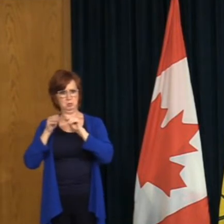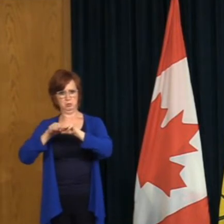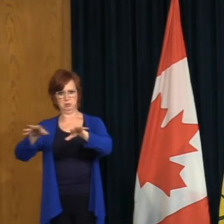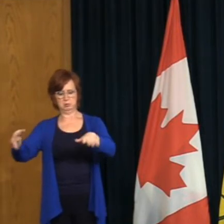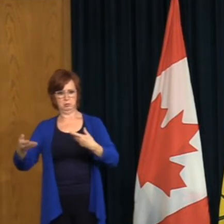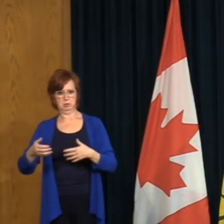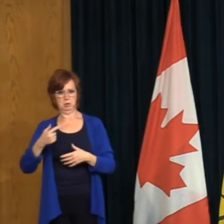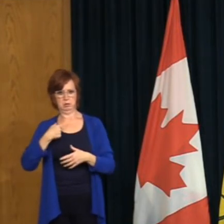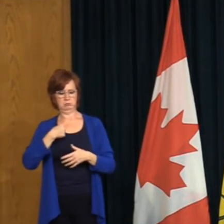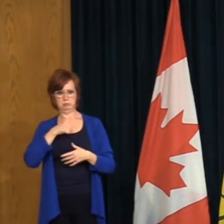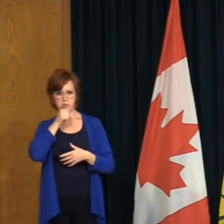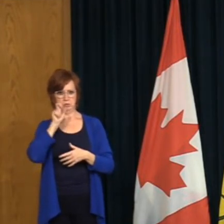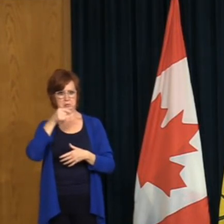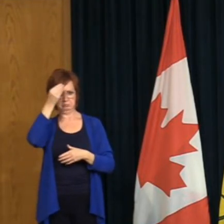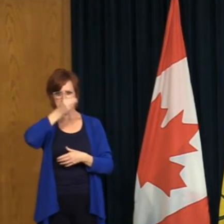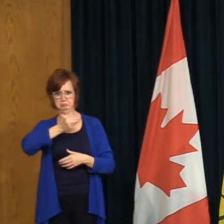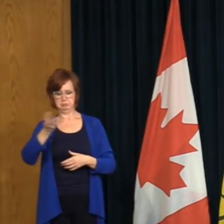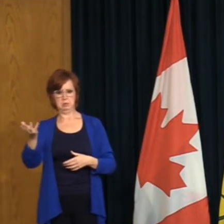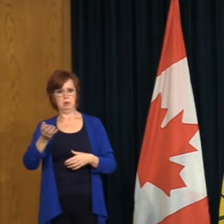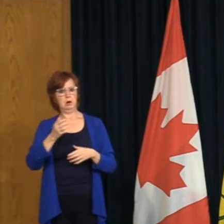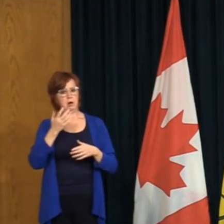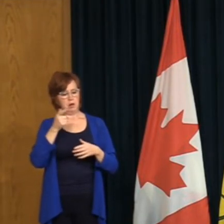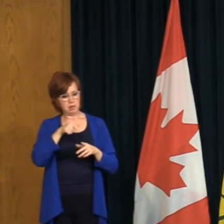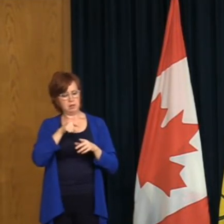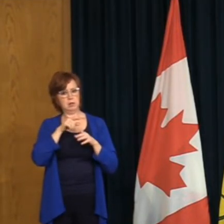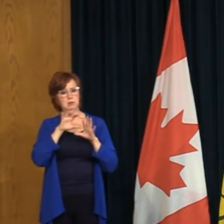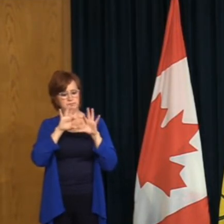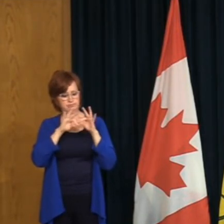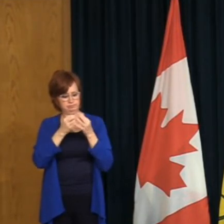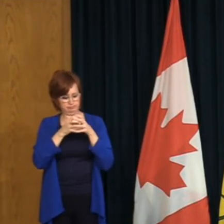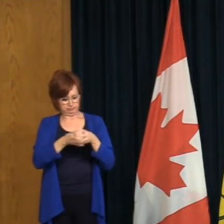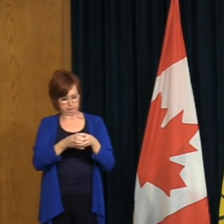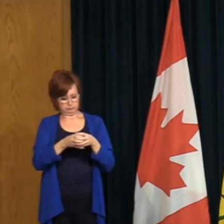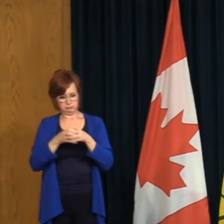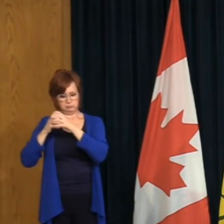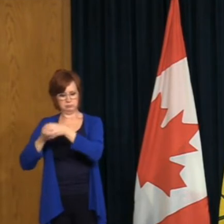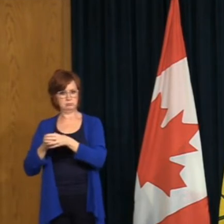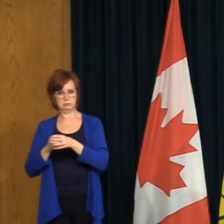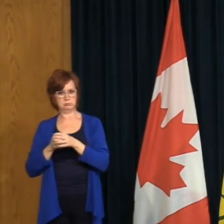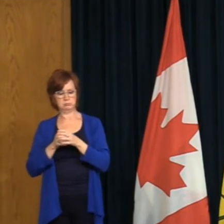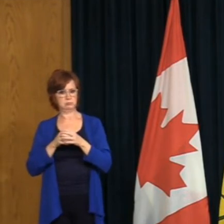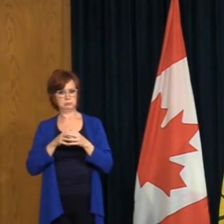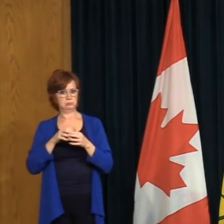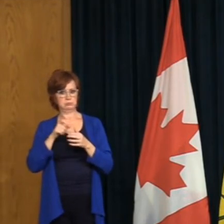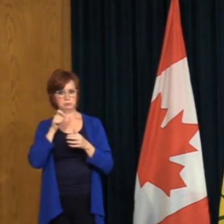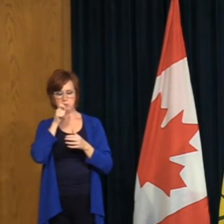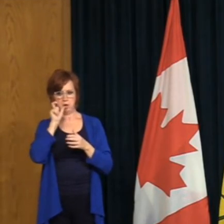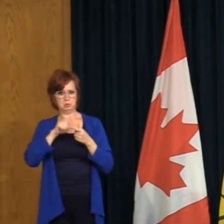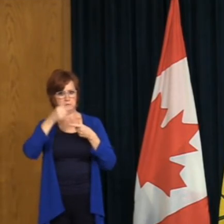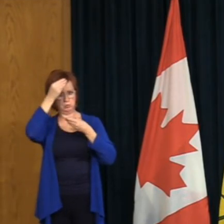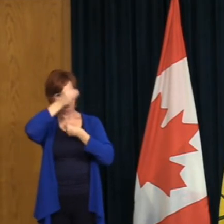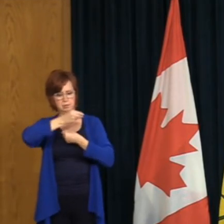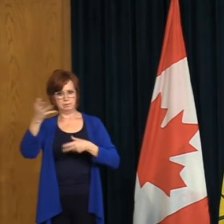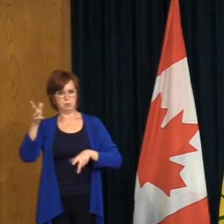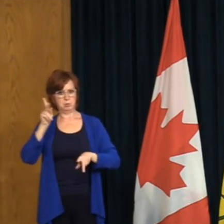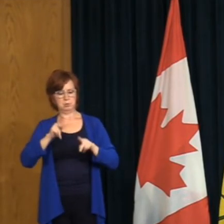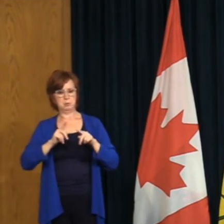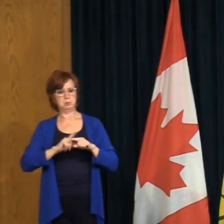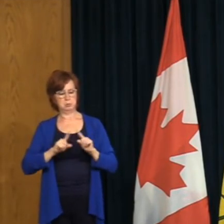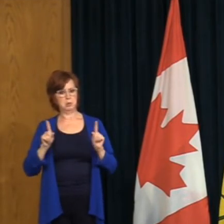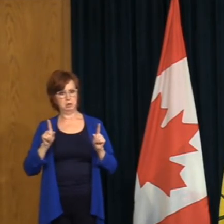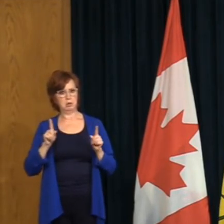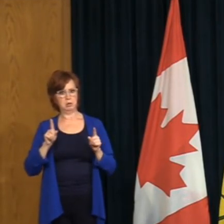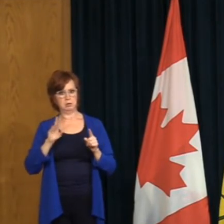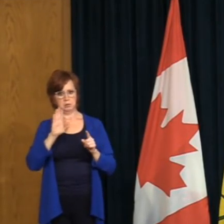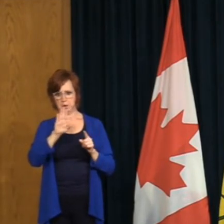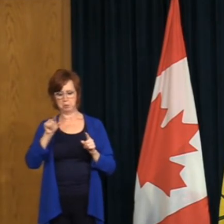went there was no way for public health to follow up, then a public advisory related to that would have happened, and